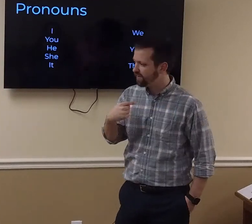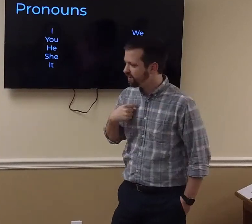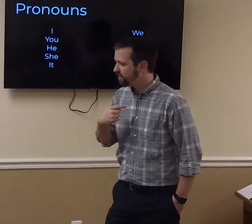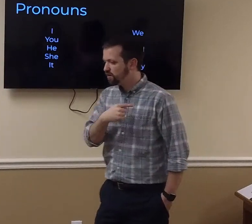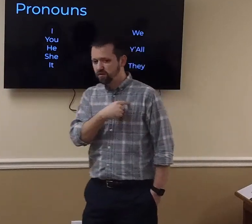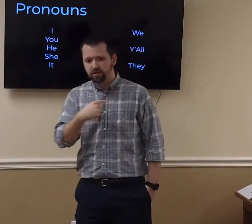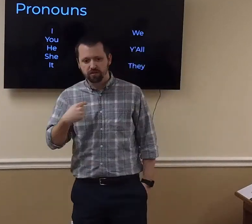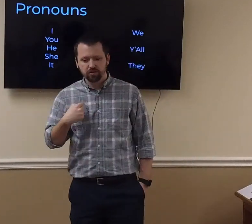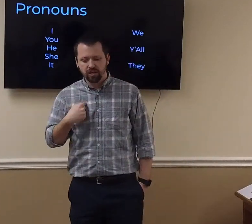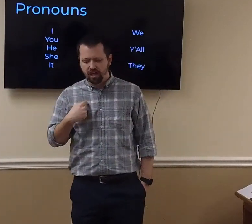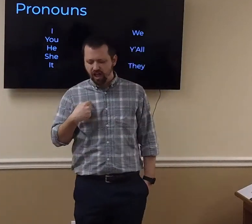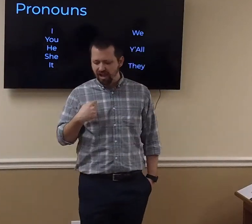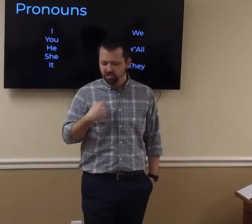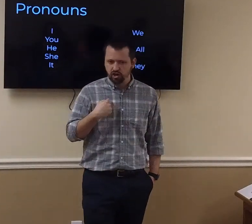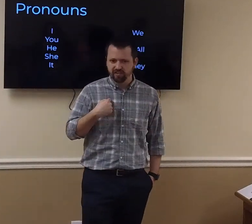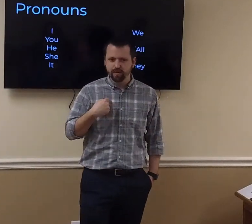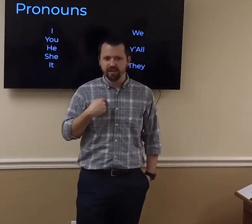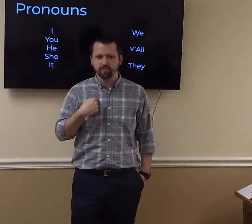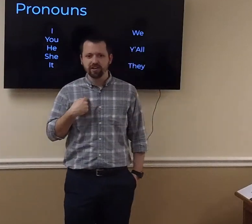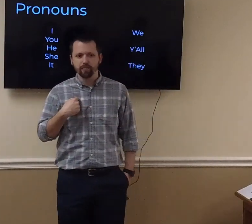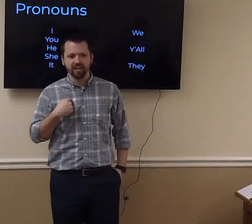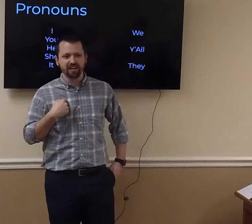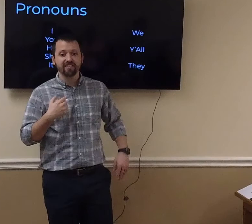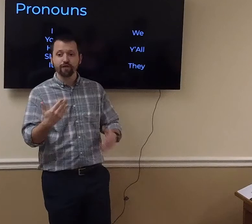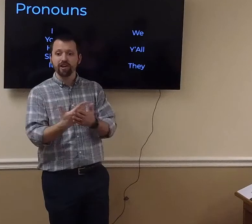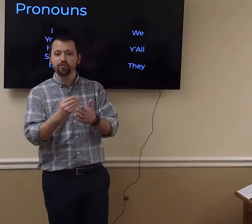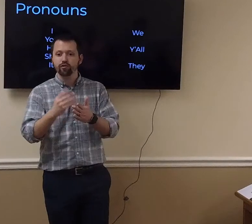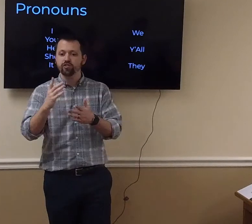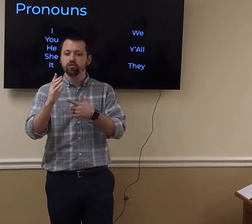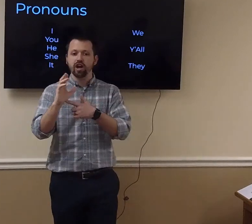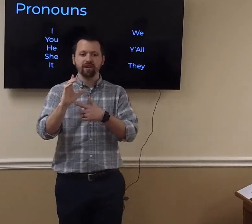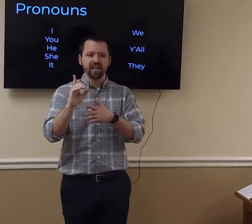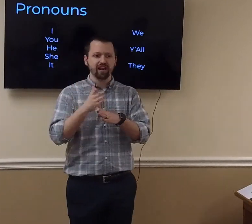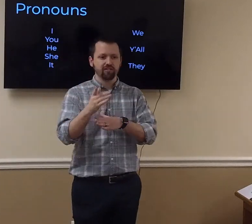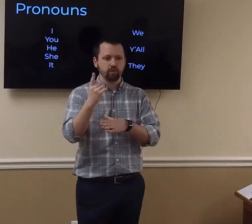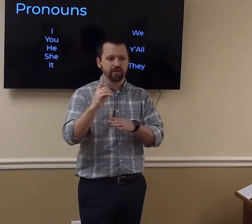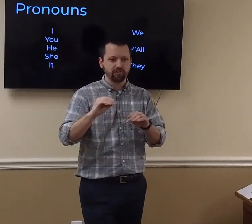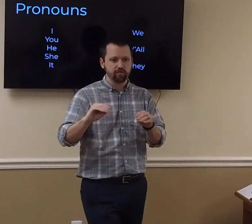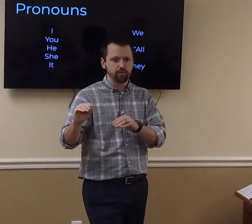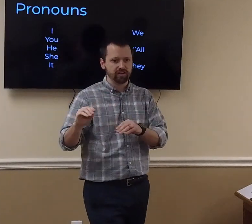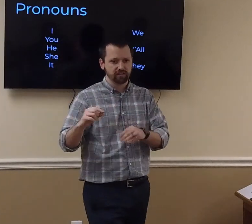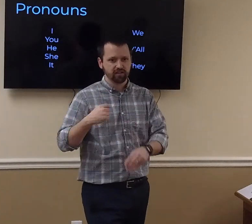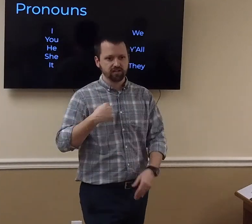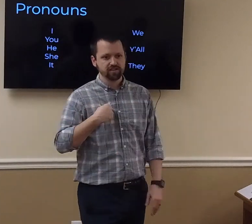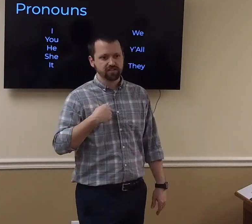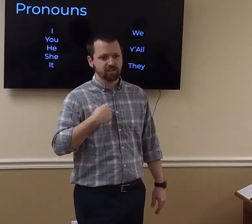Doesn't matter what side. Do you start? I start on the same side as my dominant hand. Yes, and for my new students, your dominant hand is the one that does the move. Is there